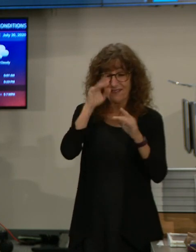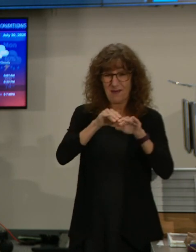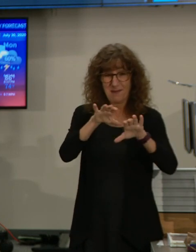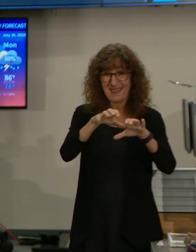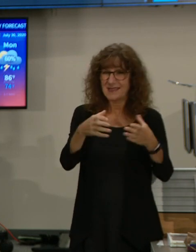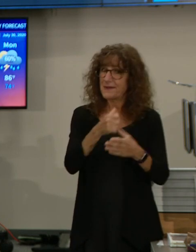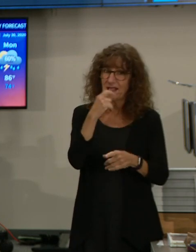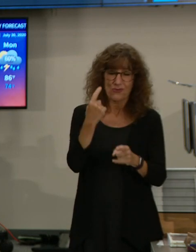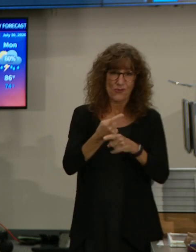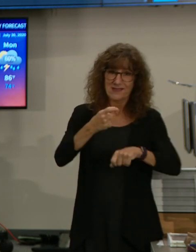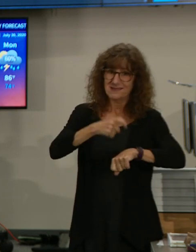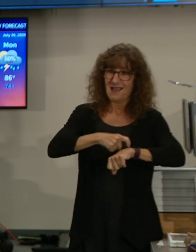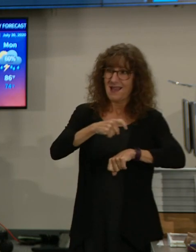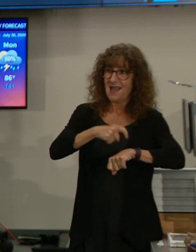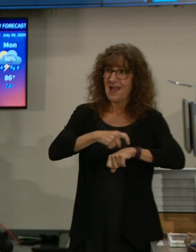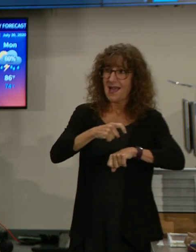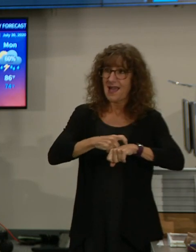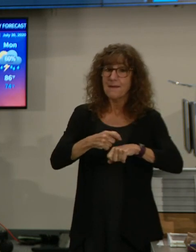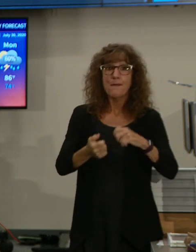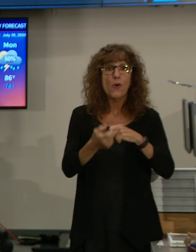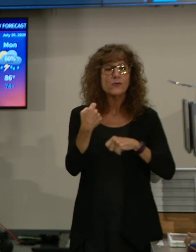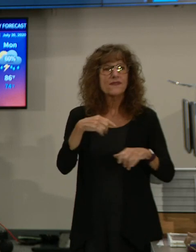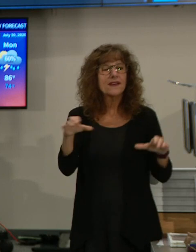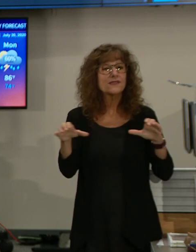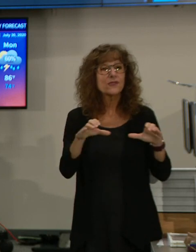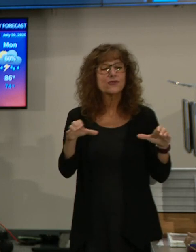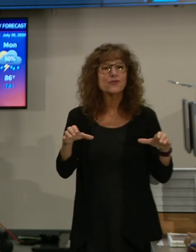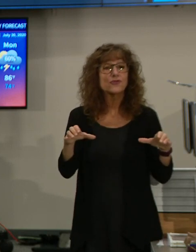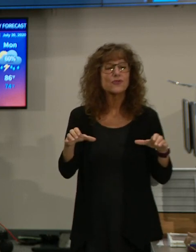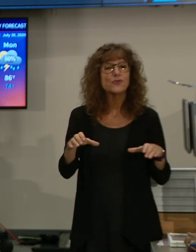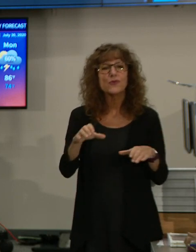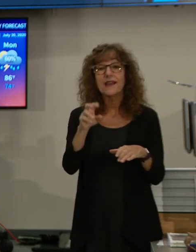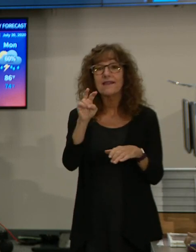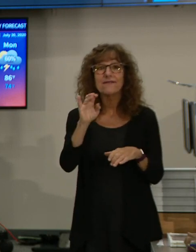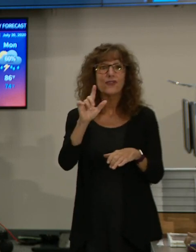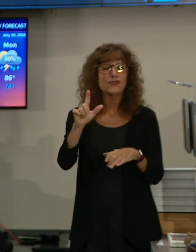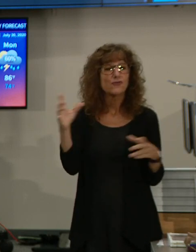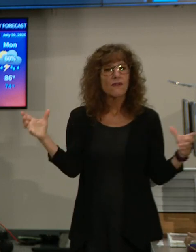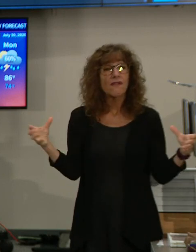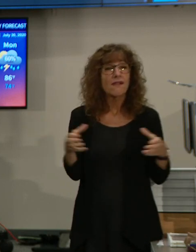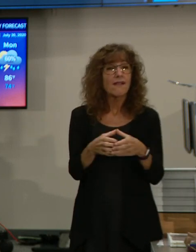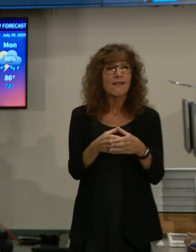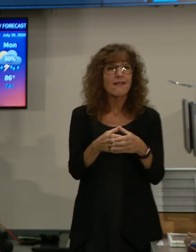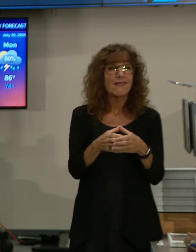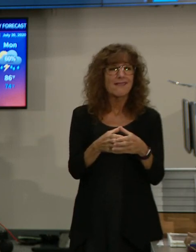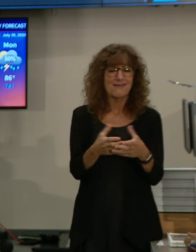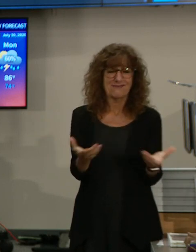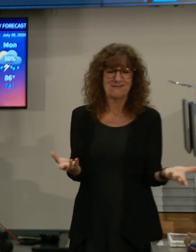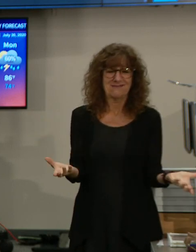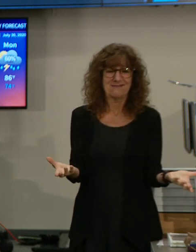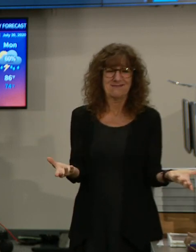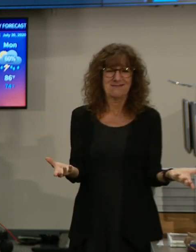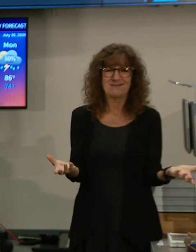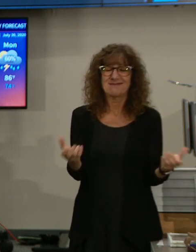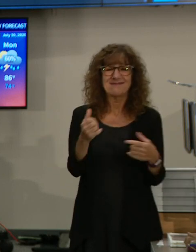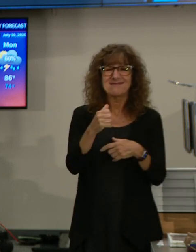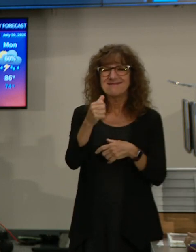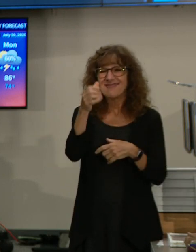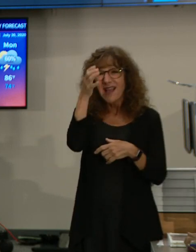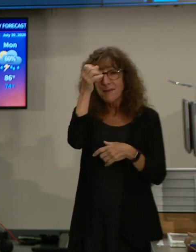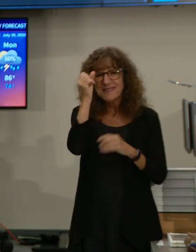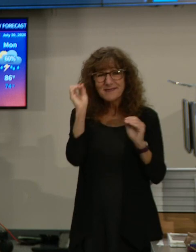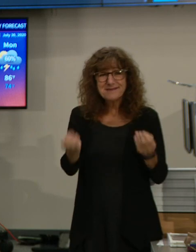time. Virtual, most of us are doing kind of virtual gatherings and that kind of thing, but it just doesn't, it defies common sense and good